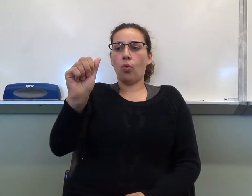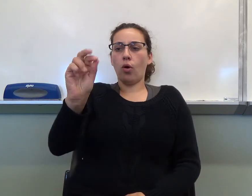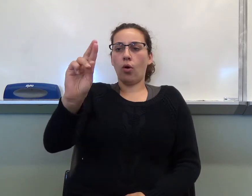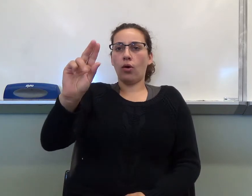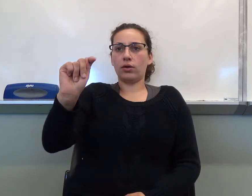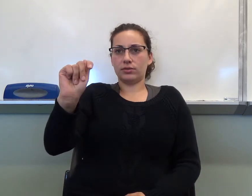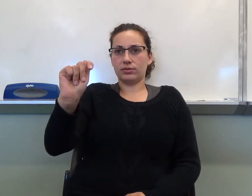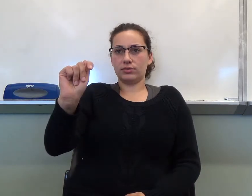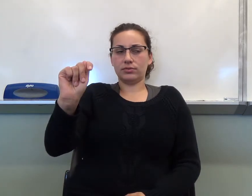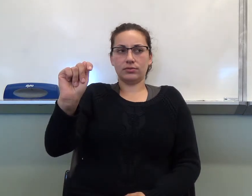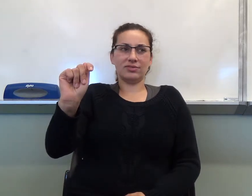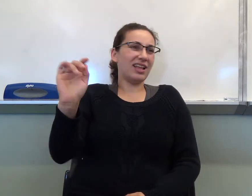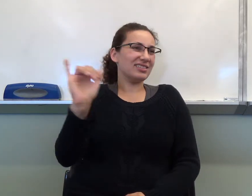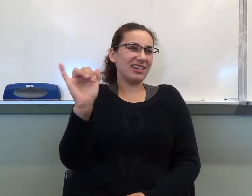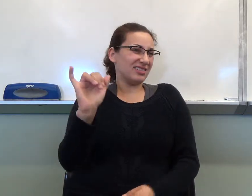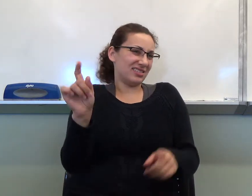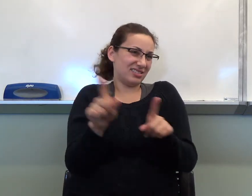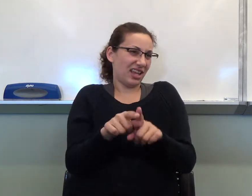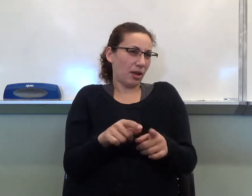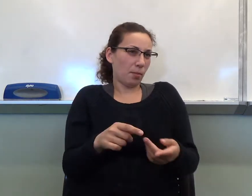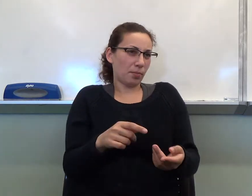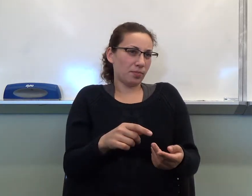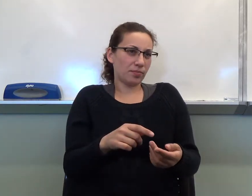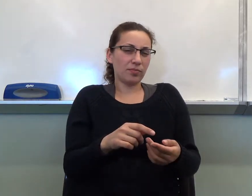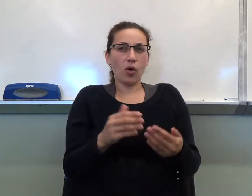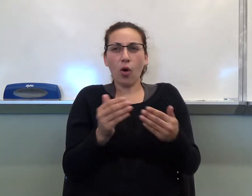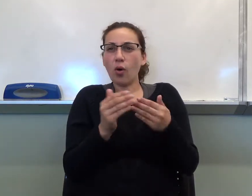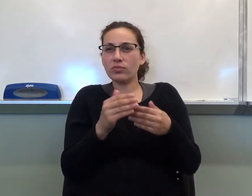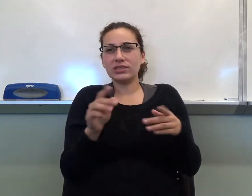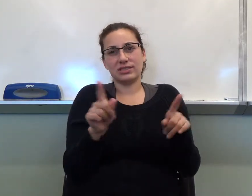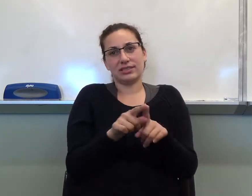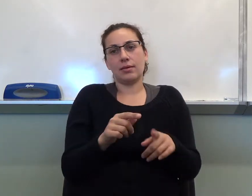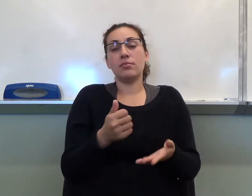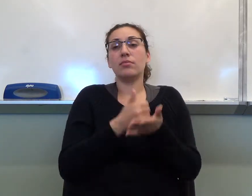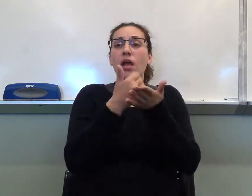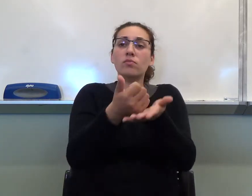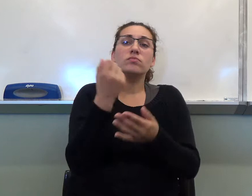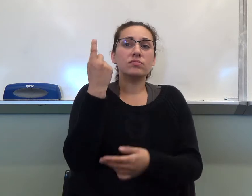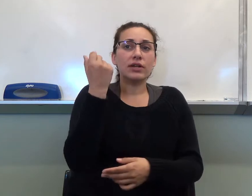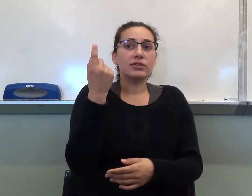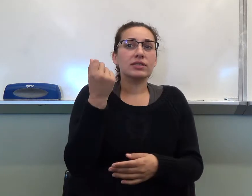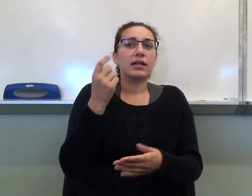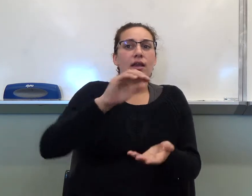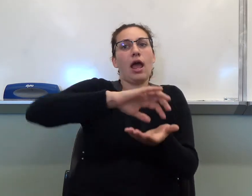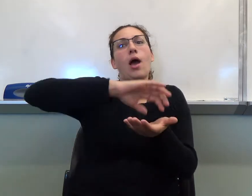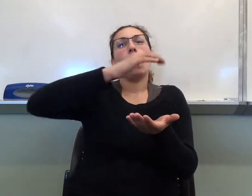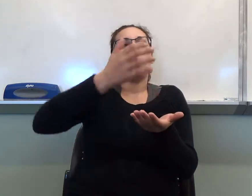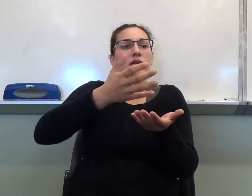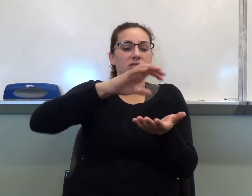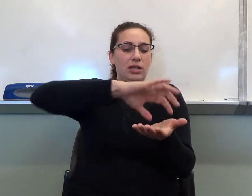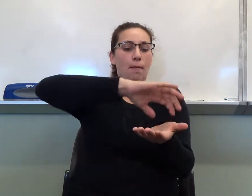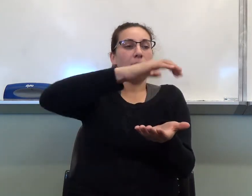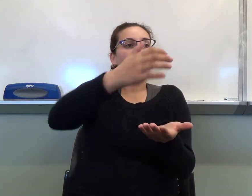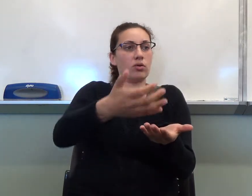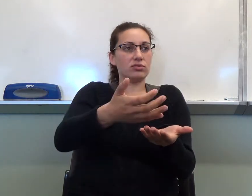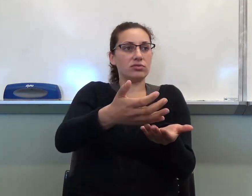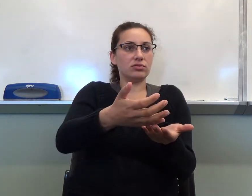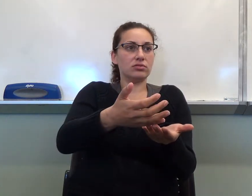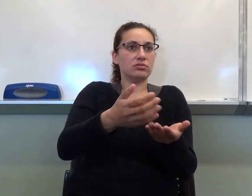our quart, and that's fine. That helps a lot to understand how big it is. You do have,